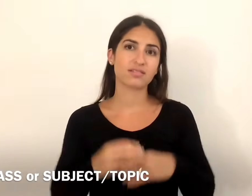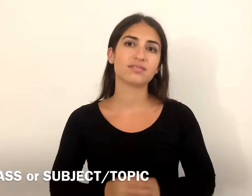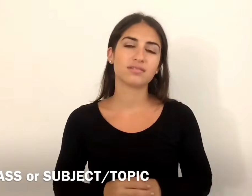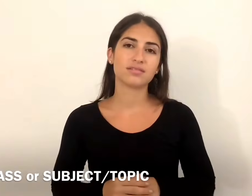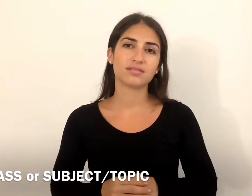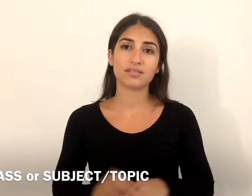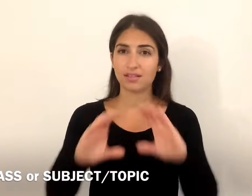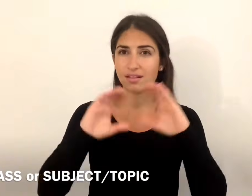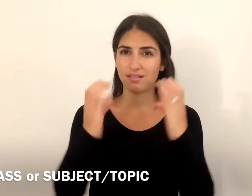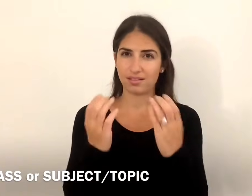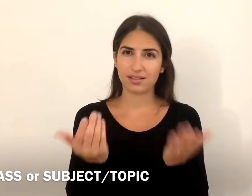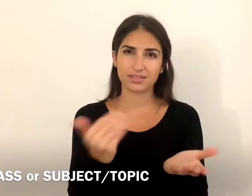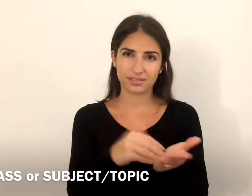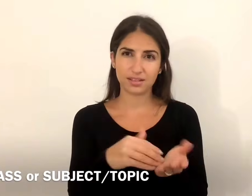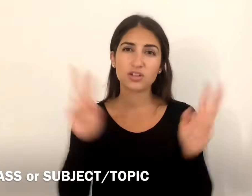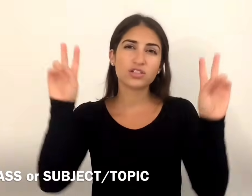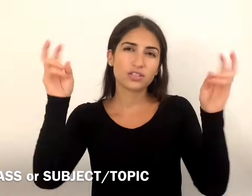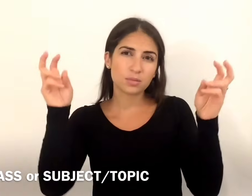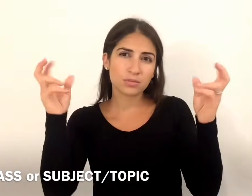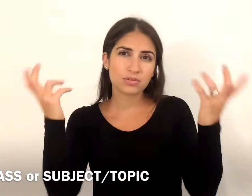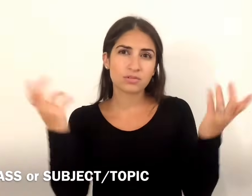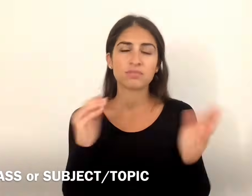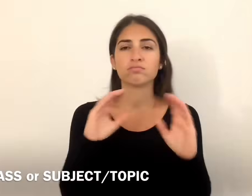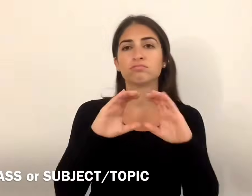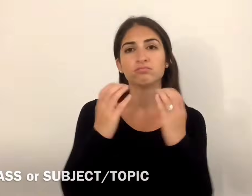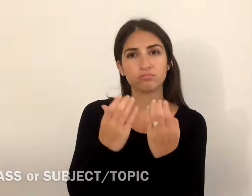And then there's class again, like a class subject.